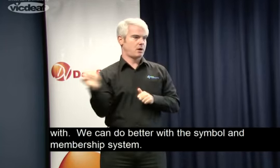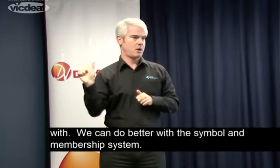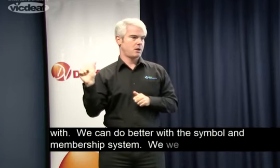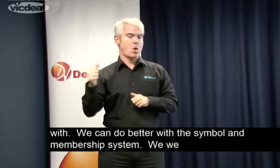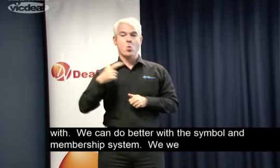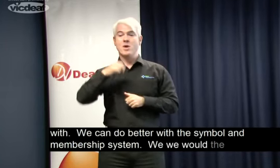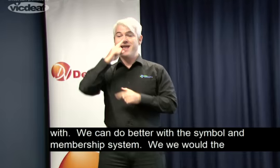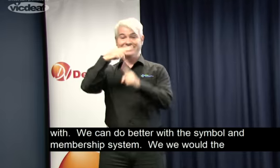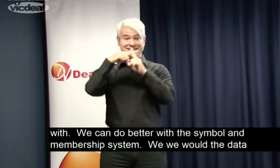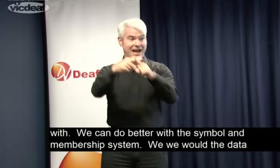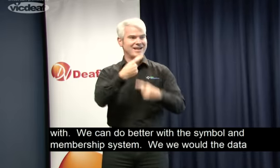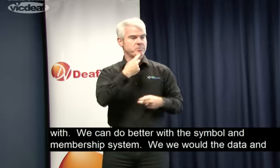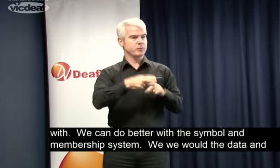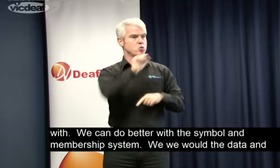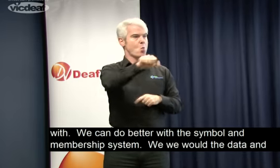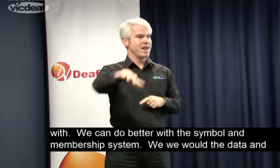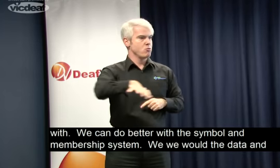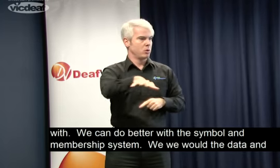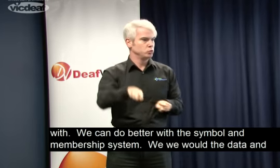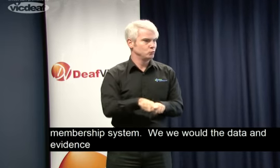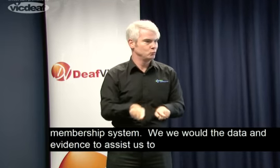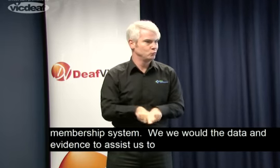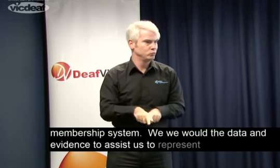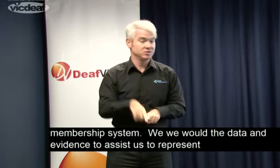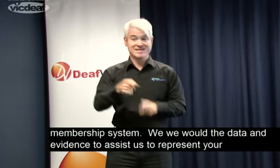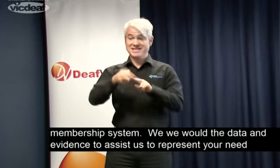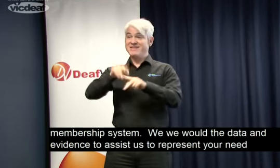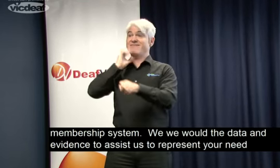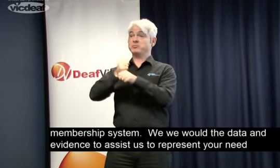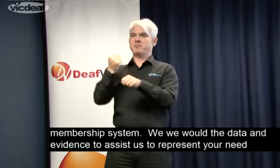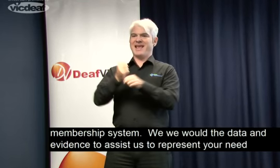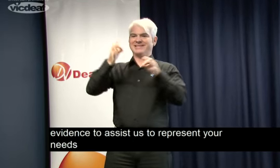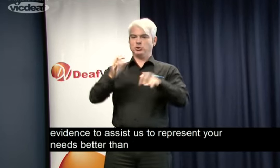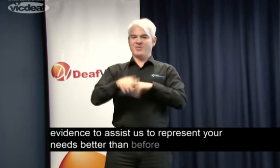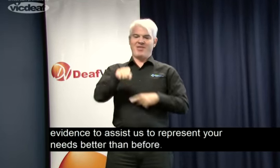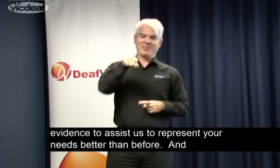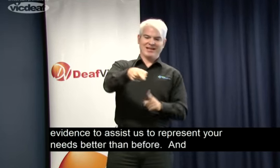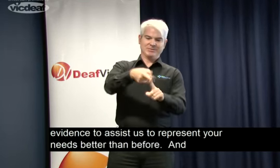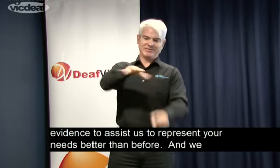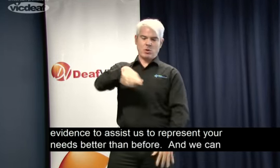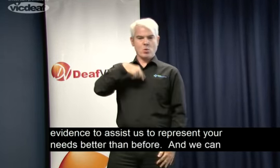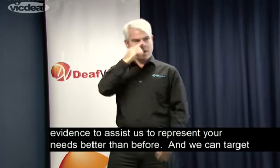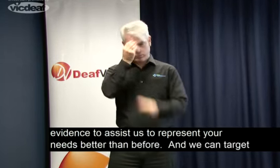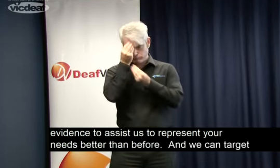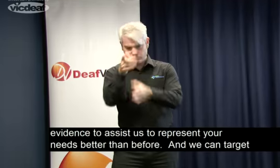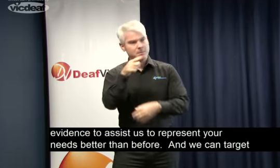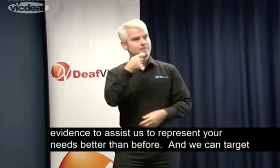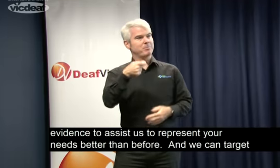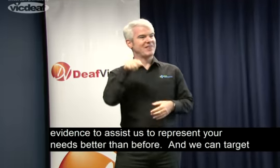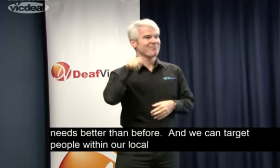needs better than we ever have before. And then we can target people within your local area as well. So when government makes a decision about a specific location,